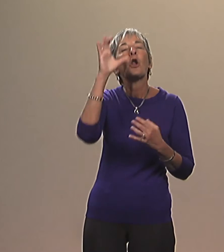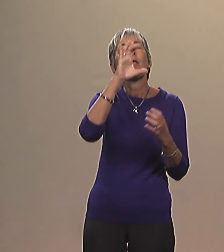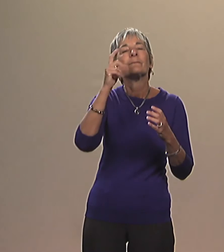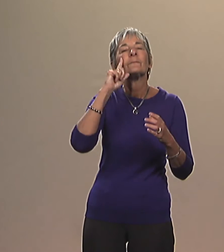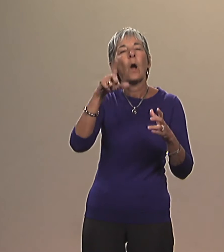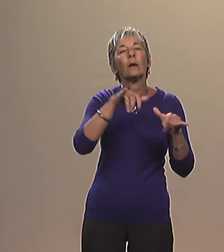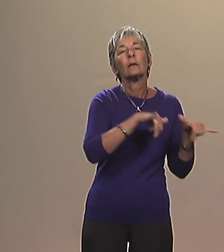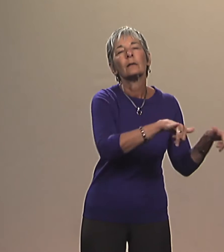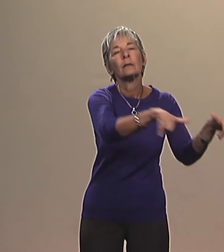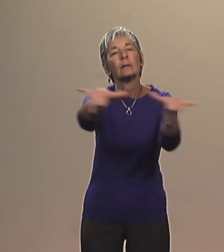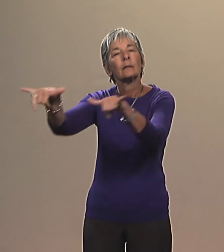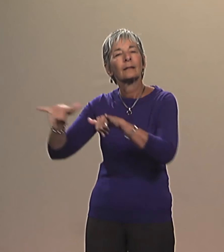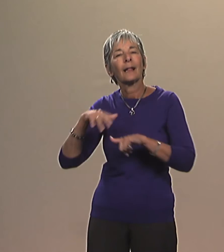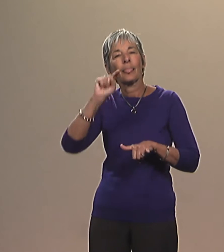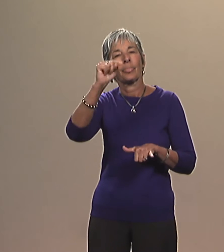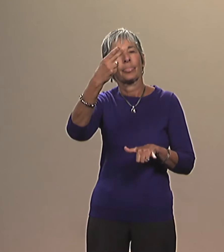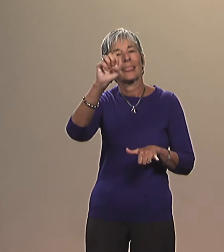looking for common themes.